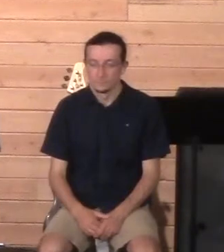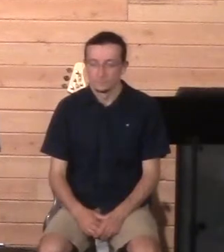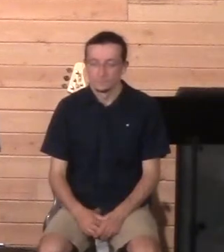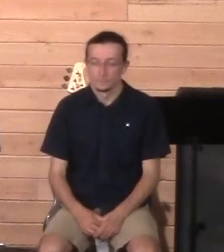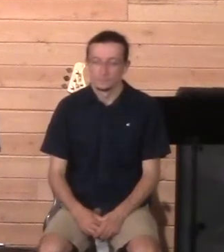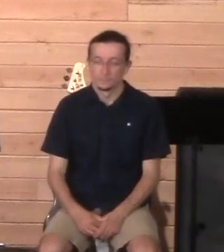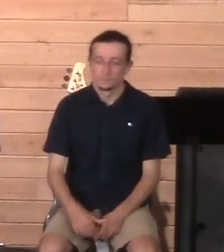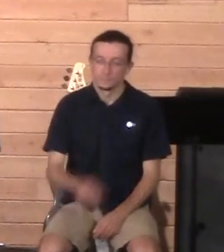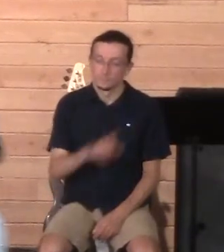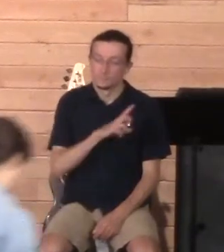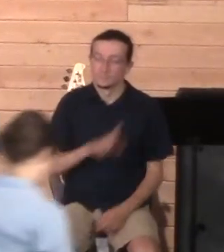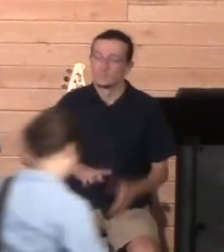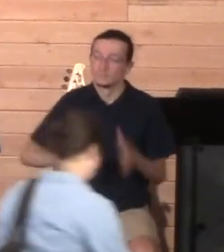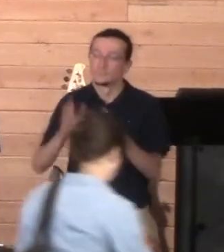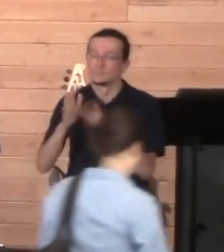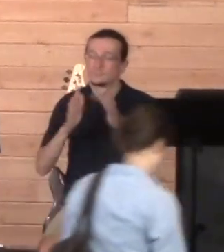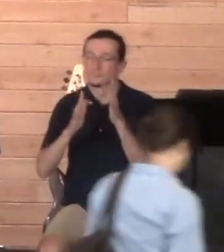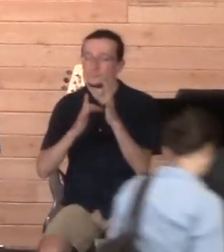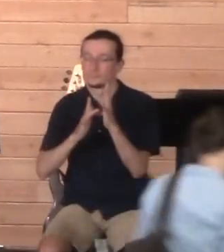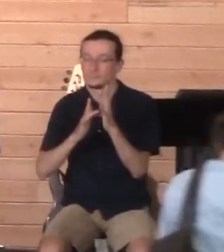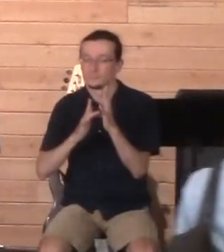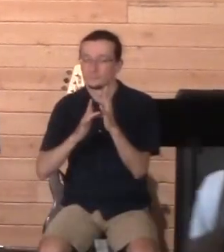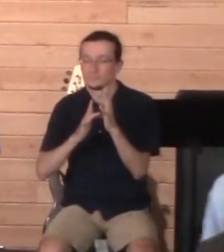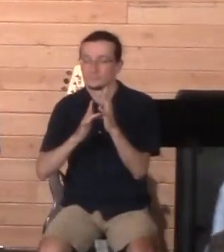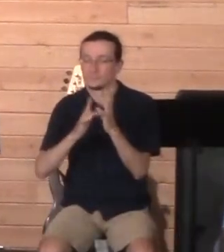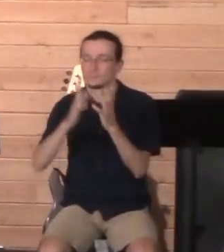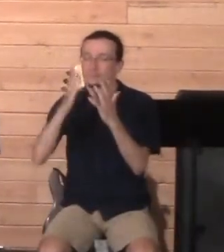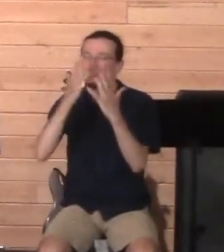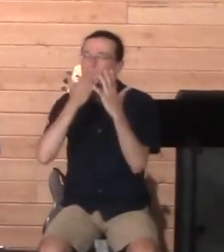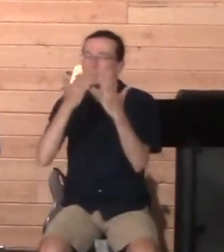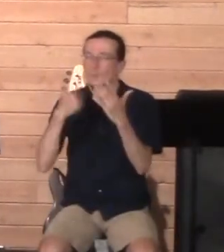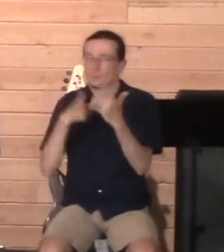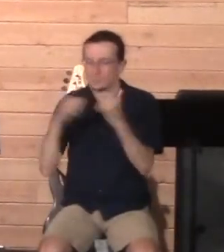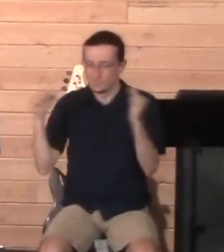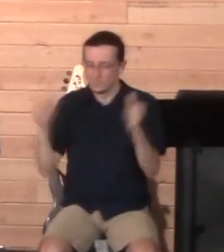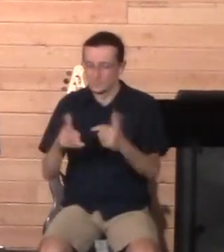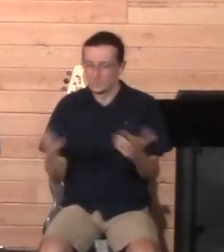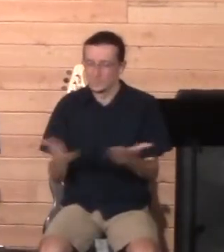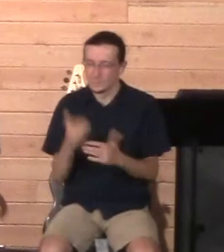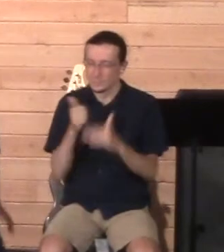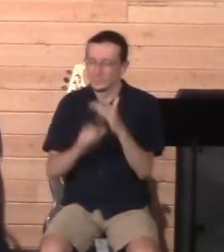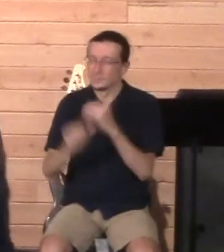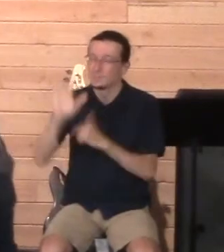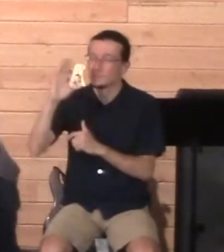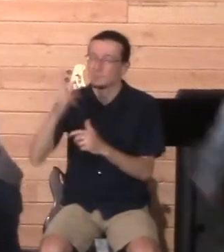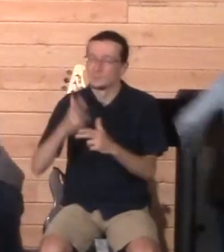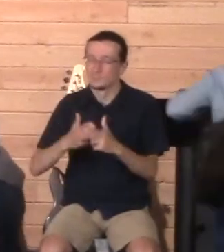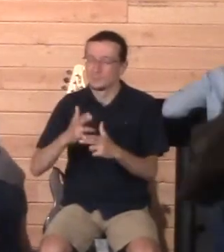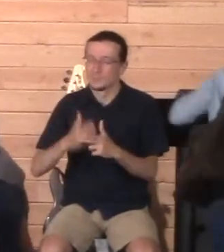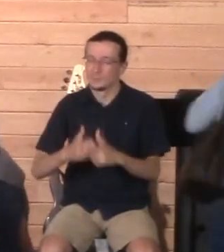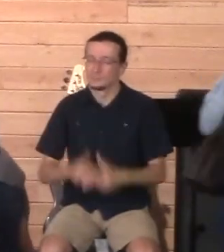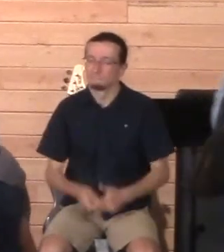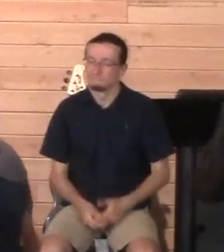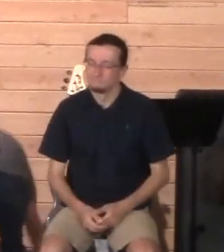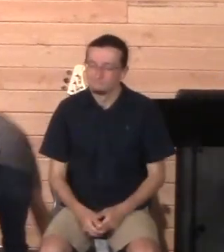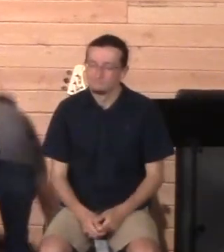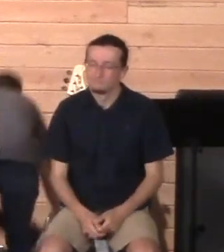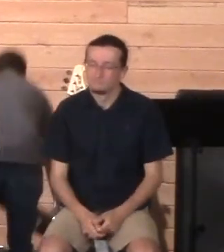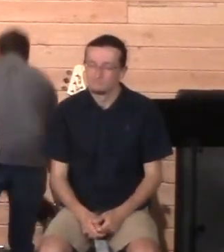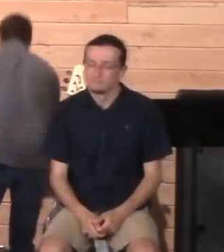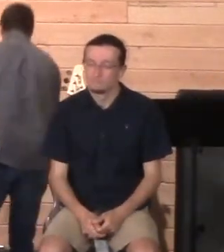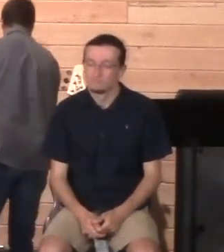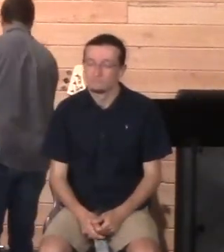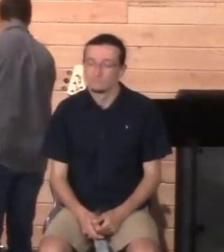Lord Jesus, I thank You that we've gathered in Your name and we